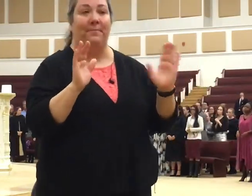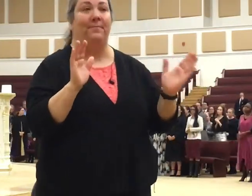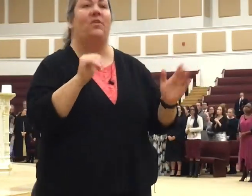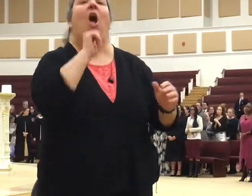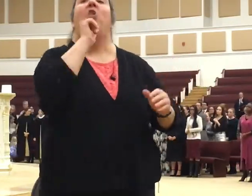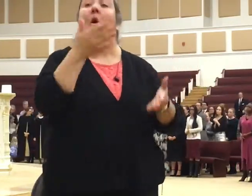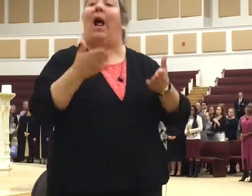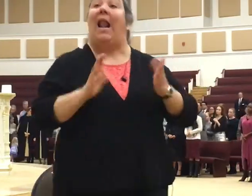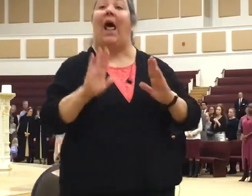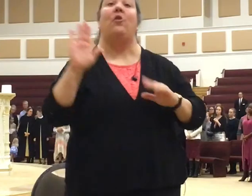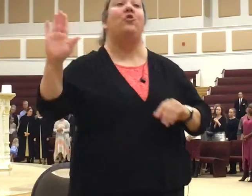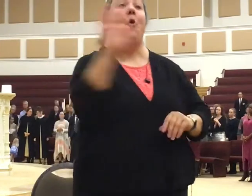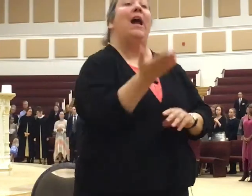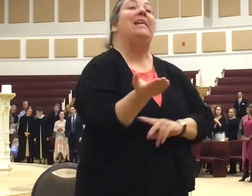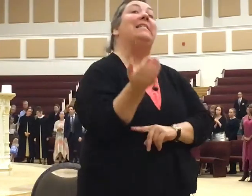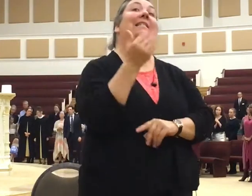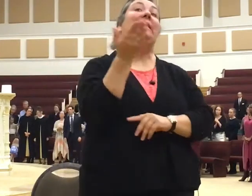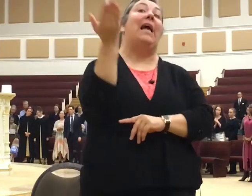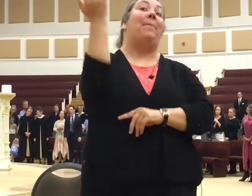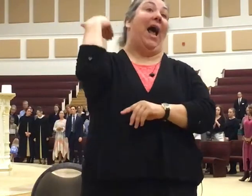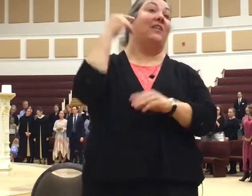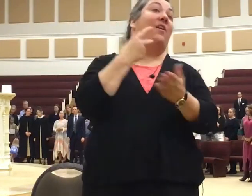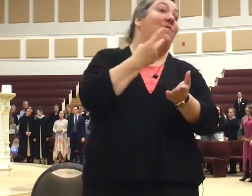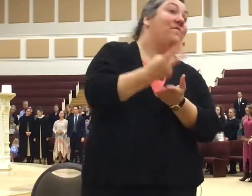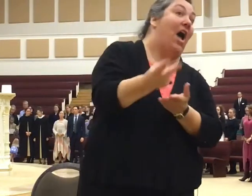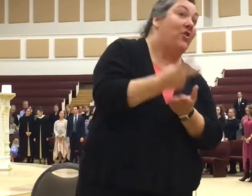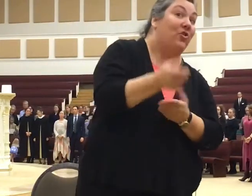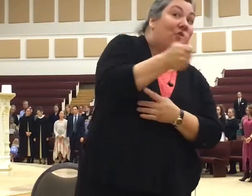Don't even allow your yesterday failures of yourself.